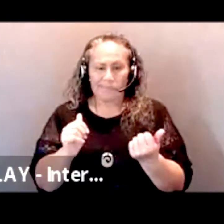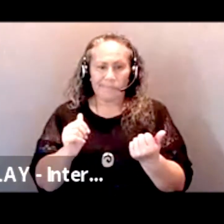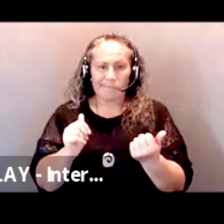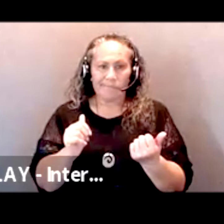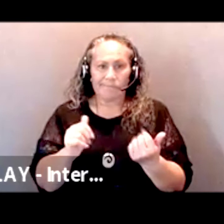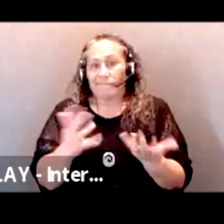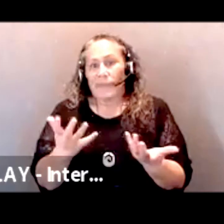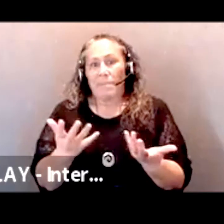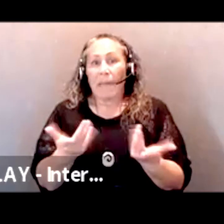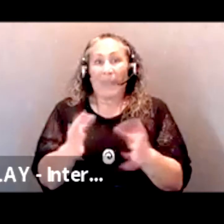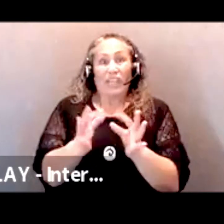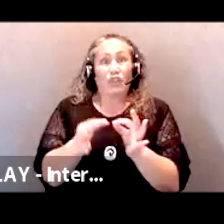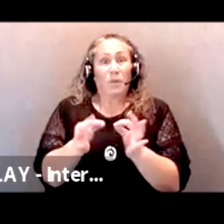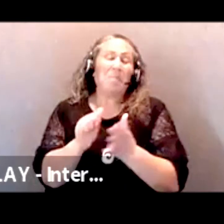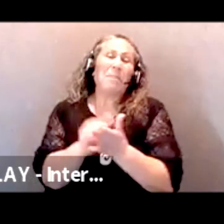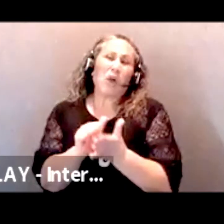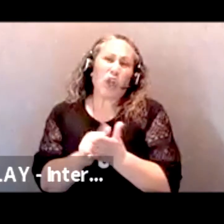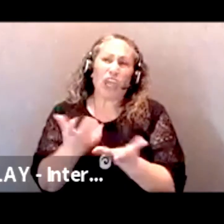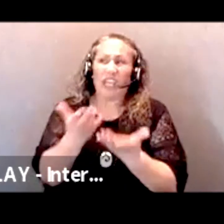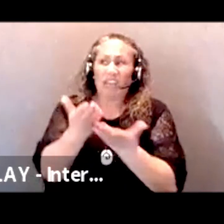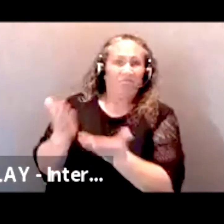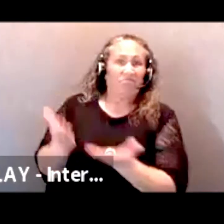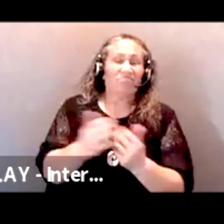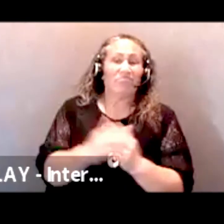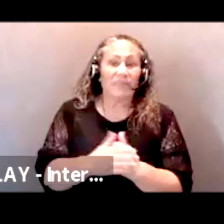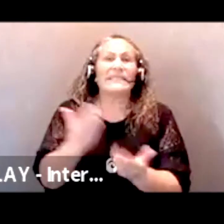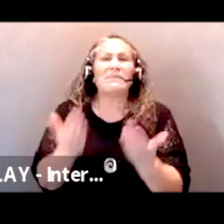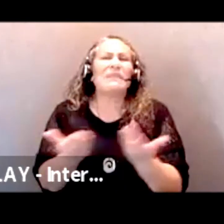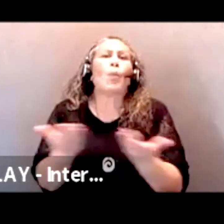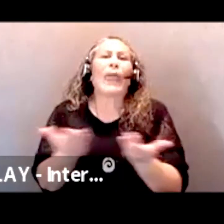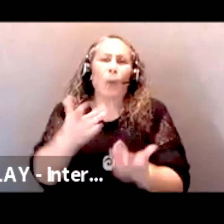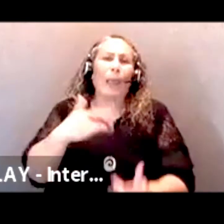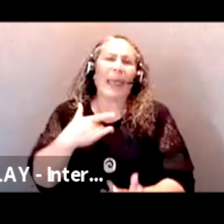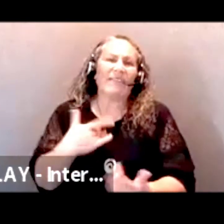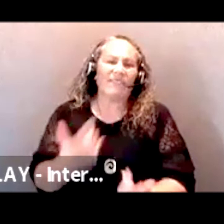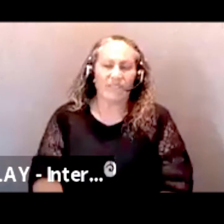one of these interpreters would be awesome. It depends where you are.